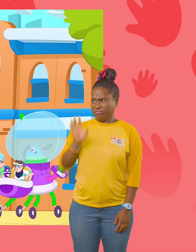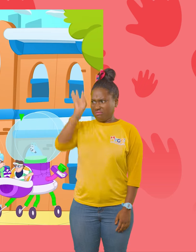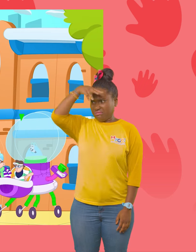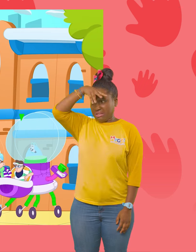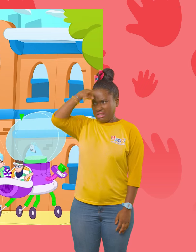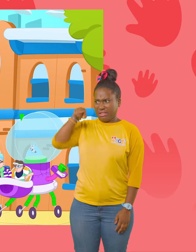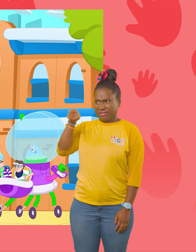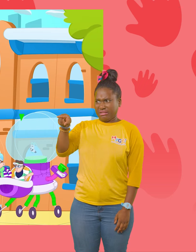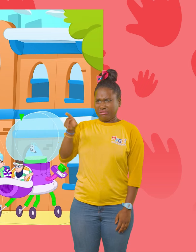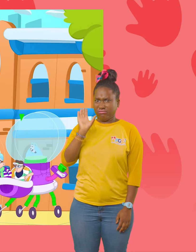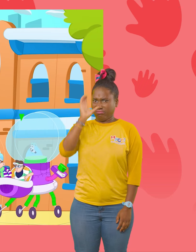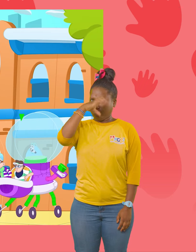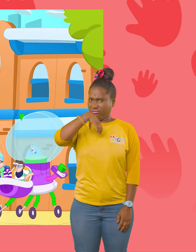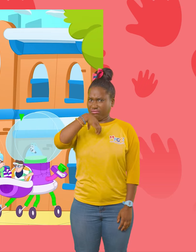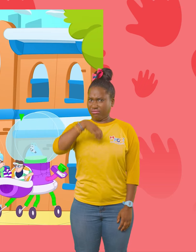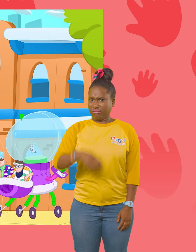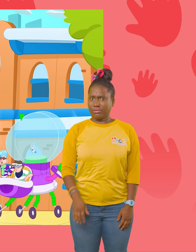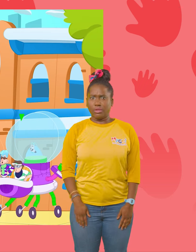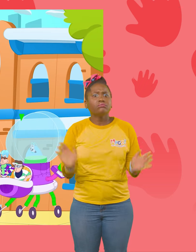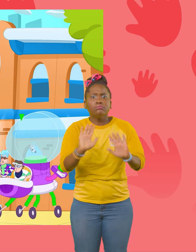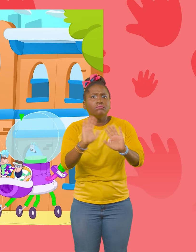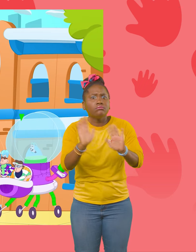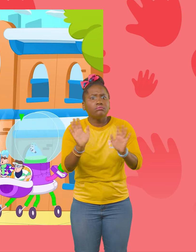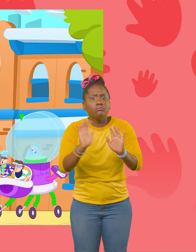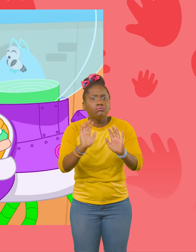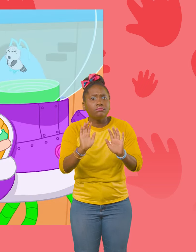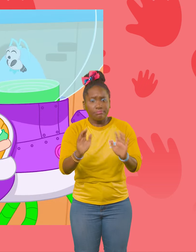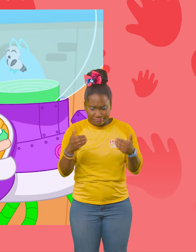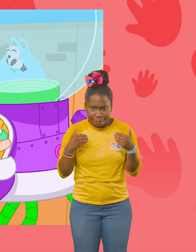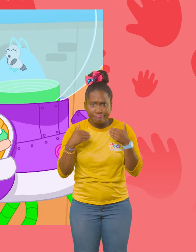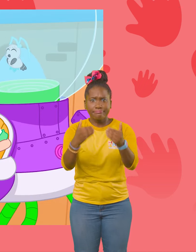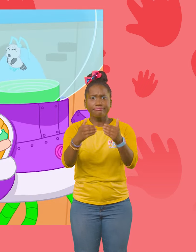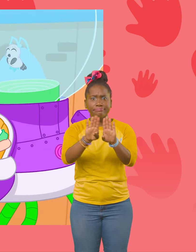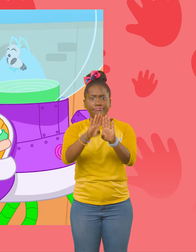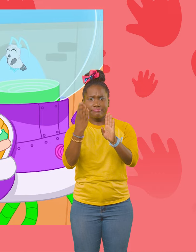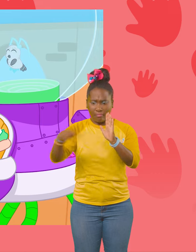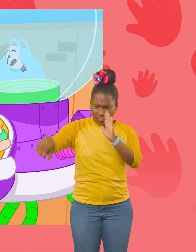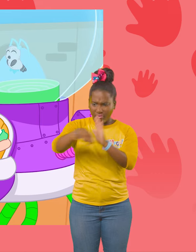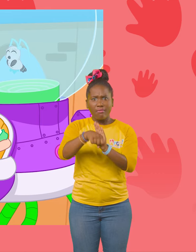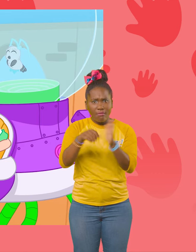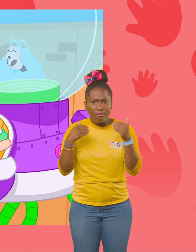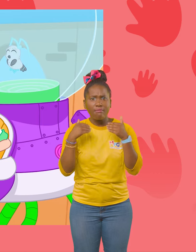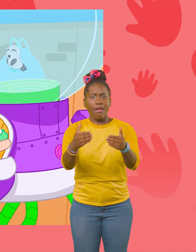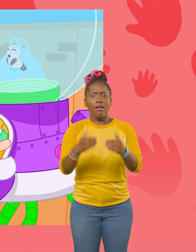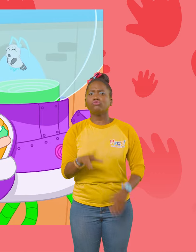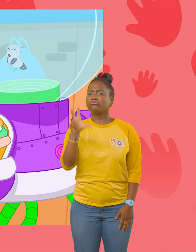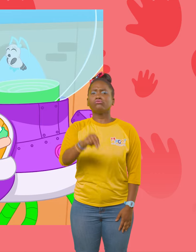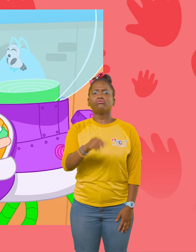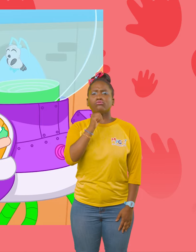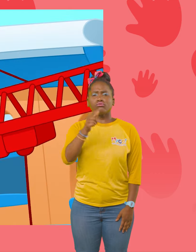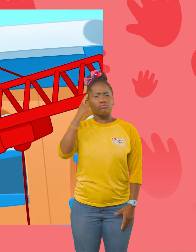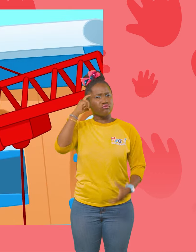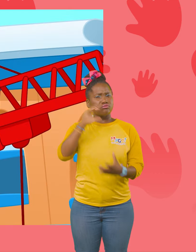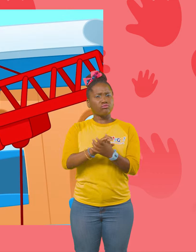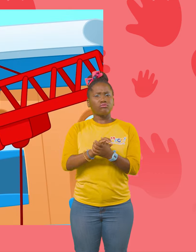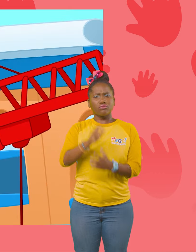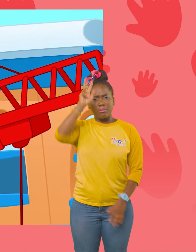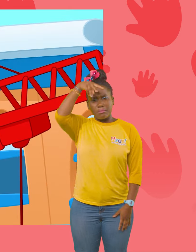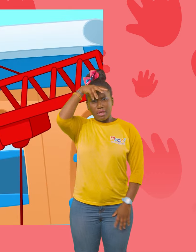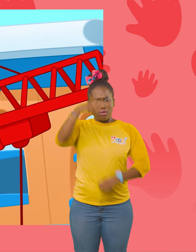Huh? Mila, acting weird. No, I'm not. Just smash the door of the bank. No, Morphle,